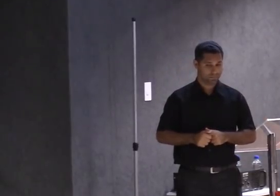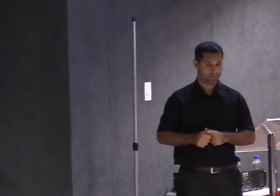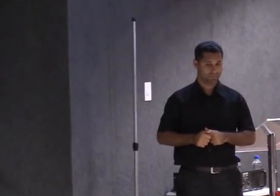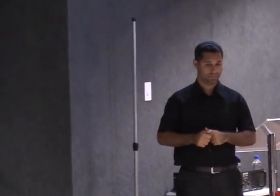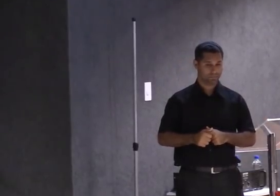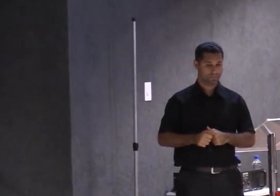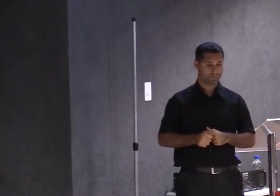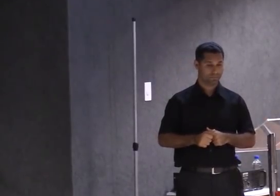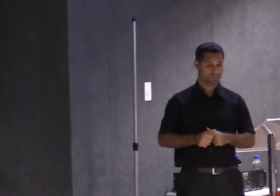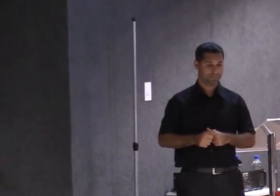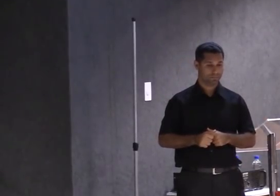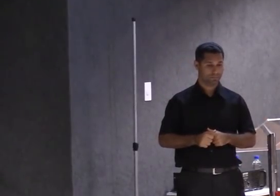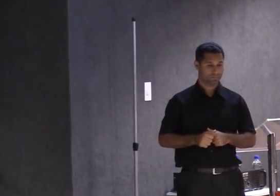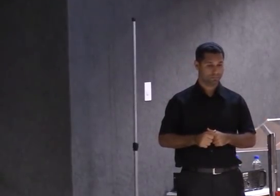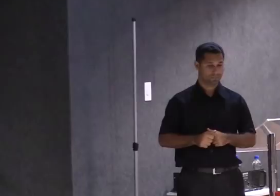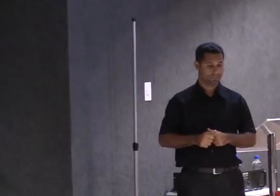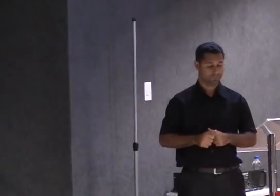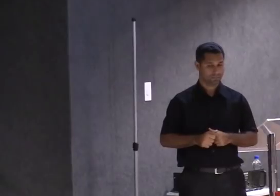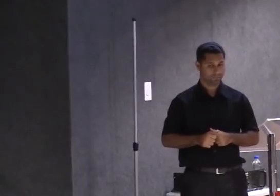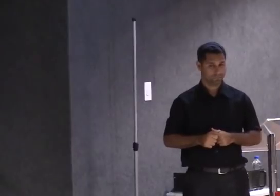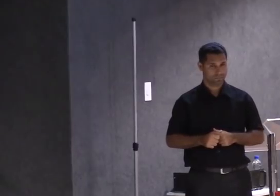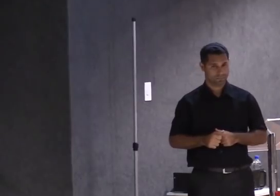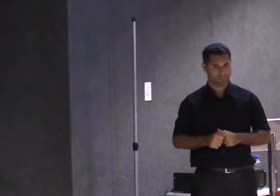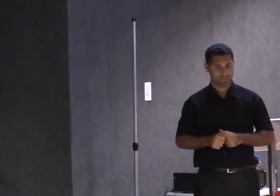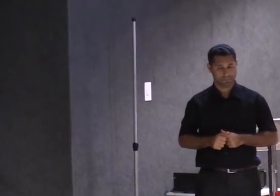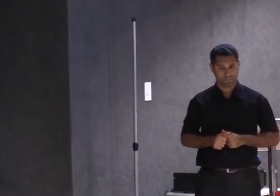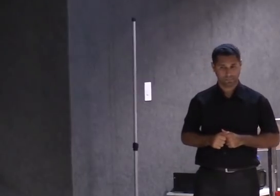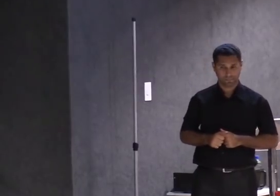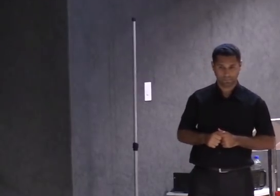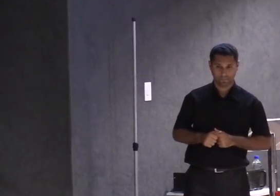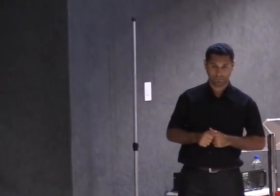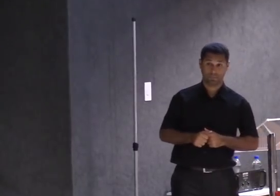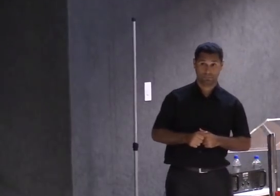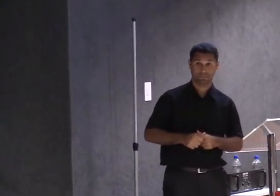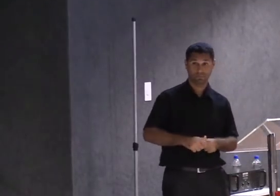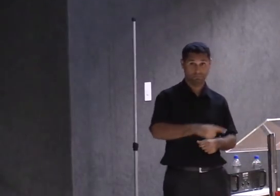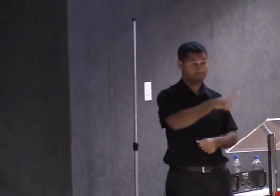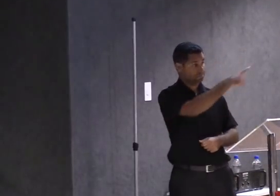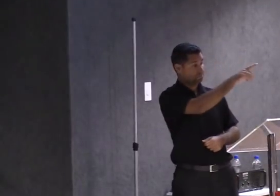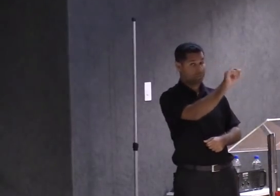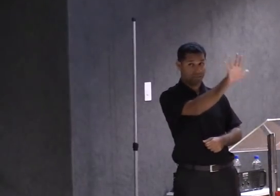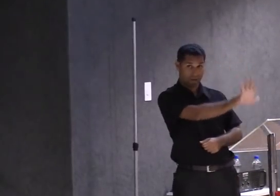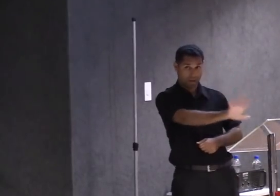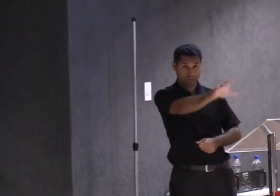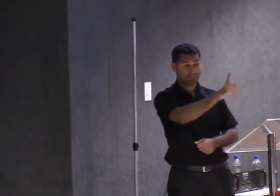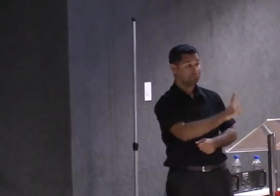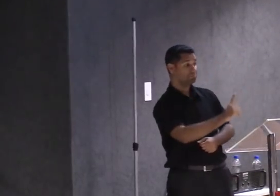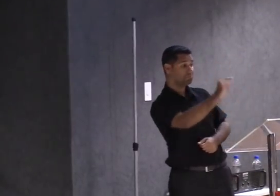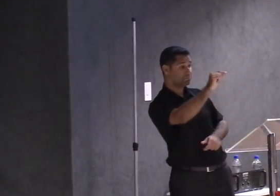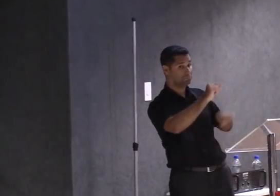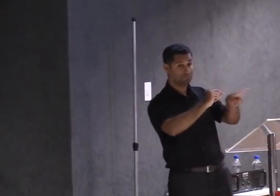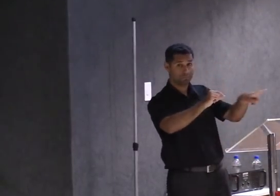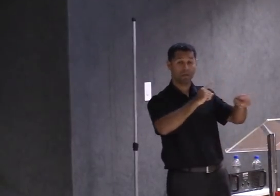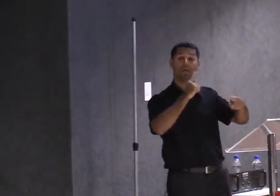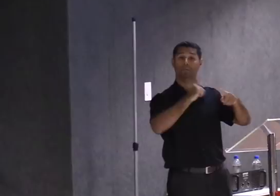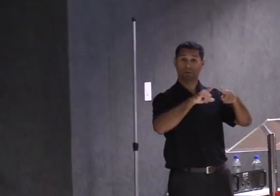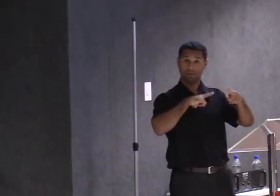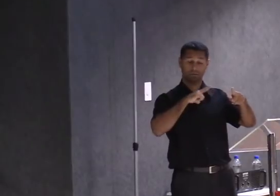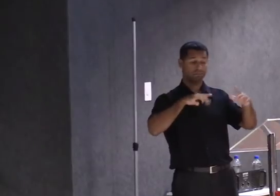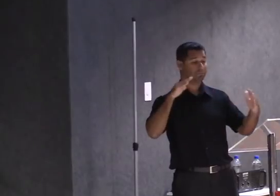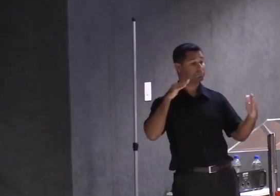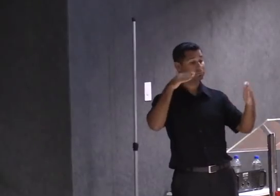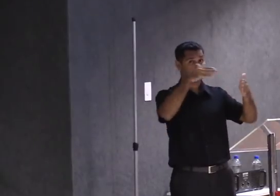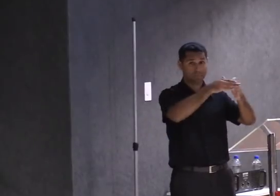it represents very well what we are talking about. Ela escolheu essa imagem porque ela acredita que tanto o texto quanto a